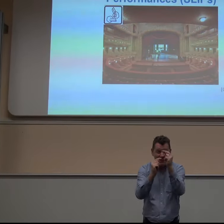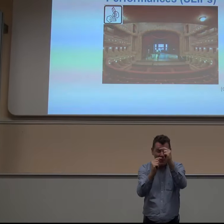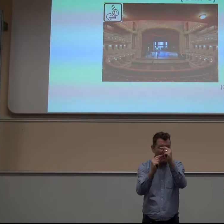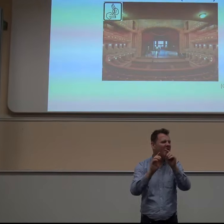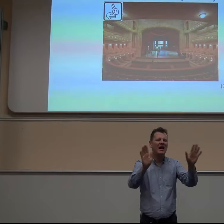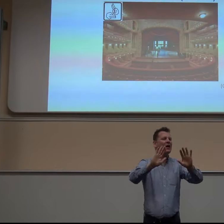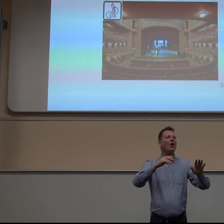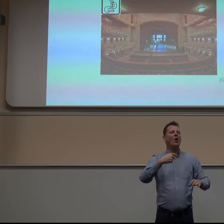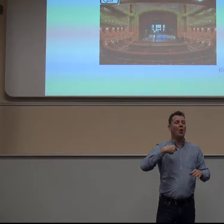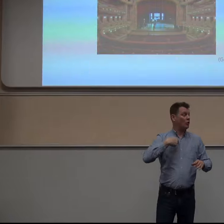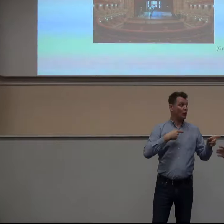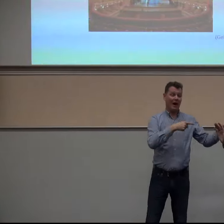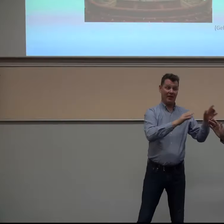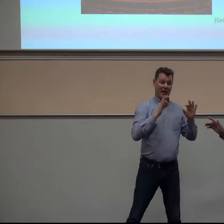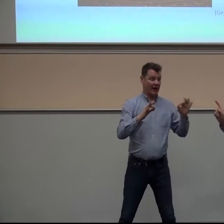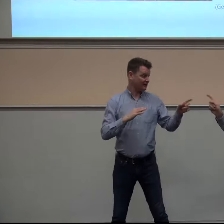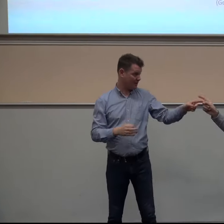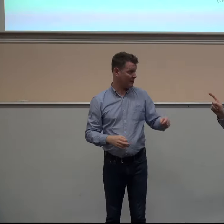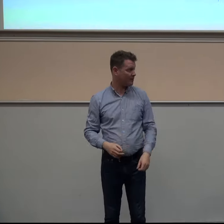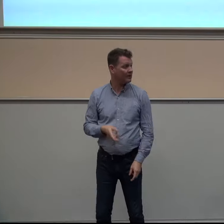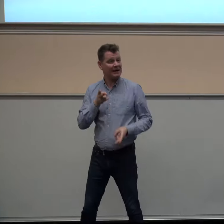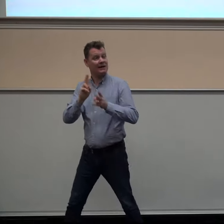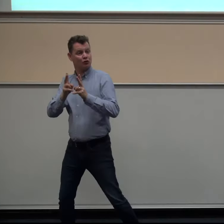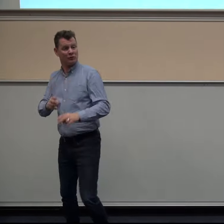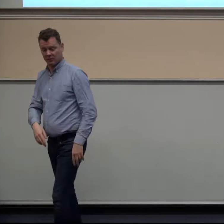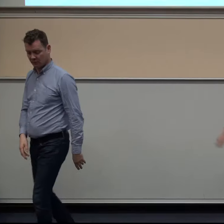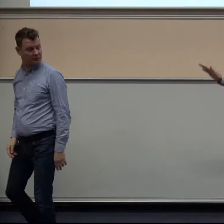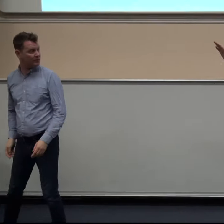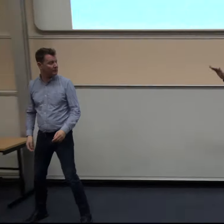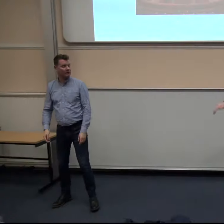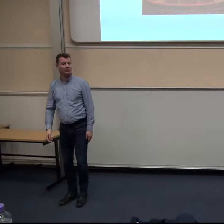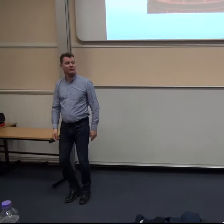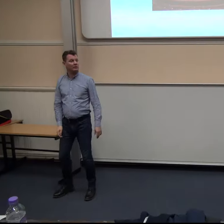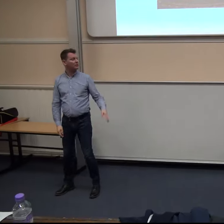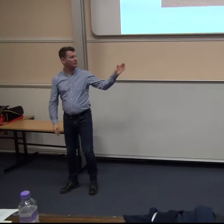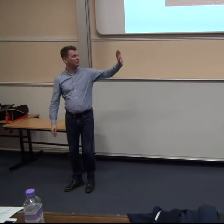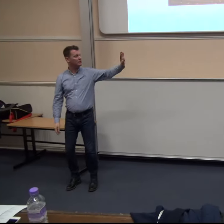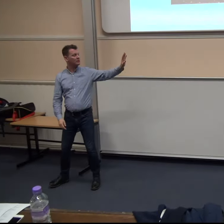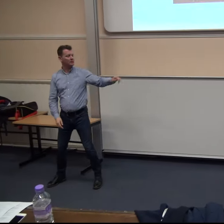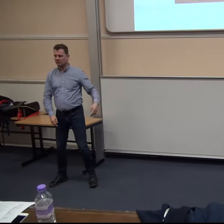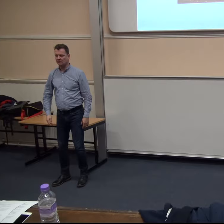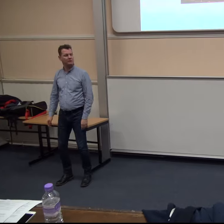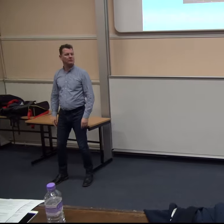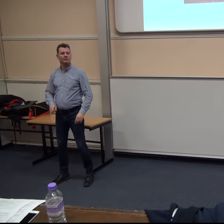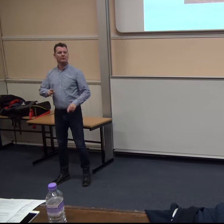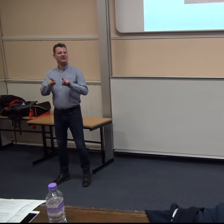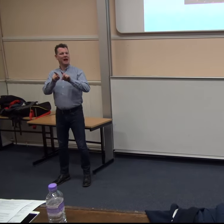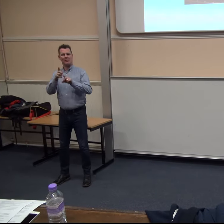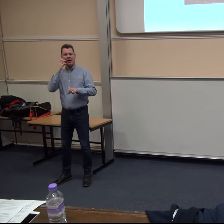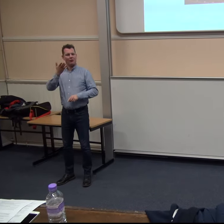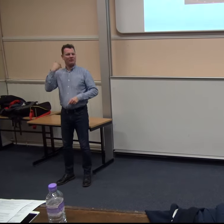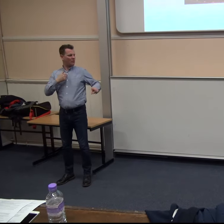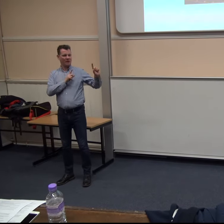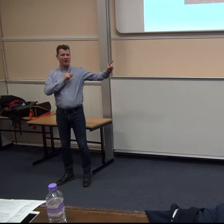We'll do it. So if I'm the actor, then the interpreter is all the way over there, like Marion before. This